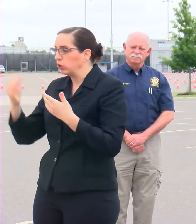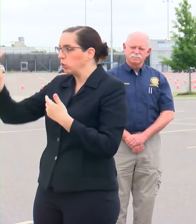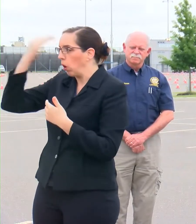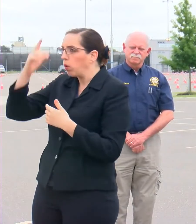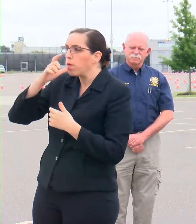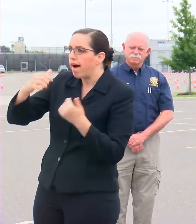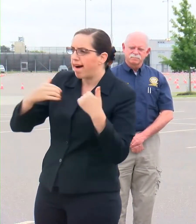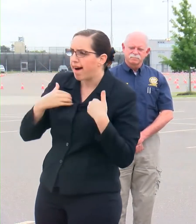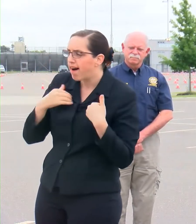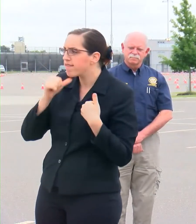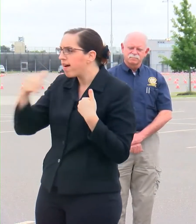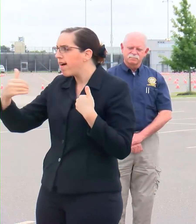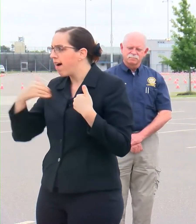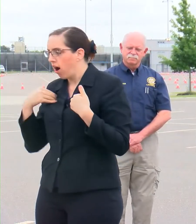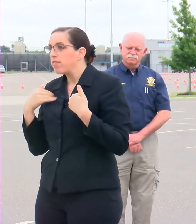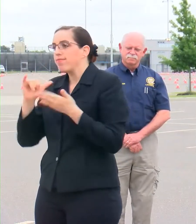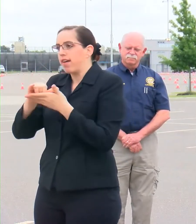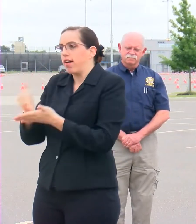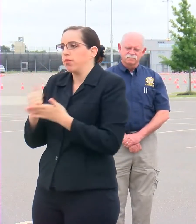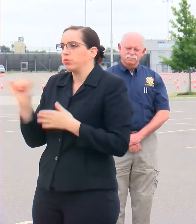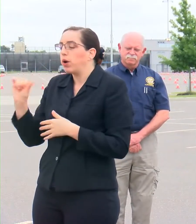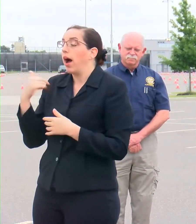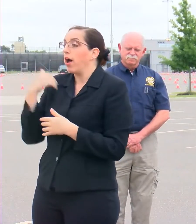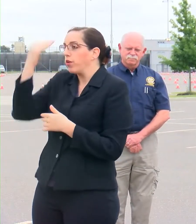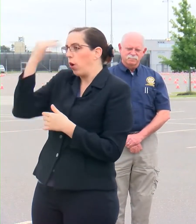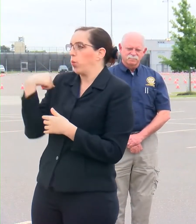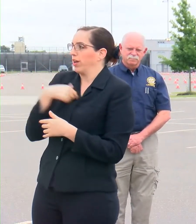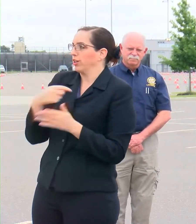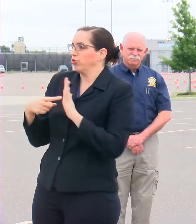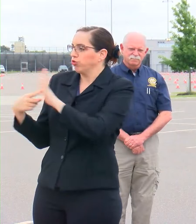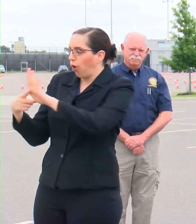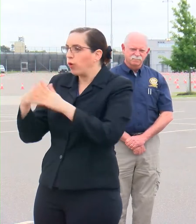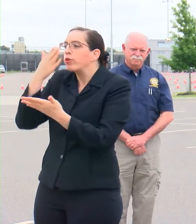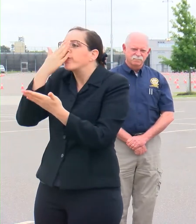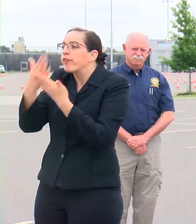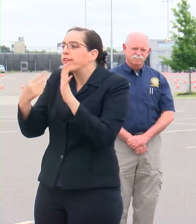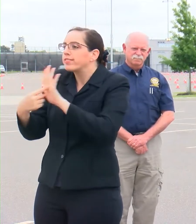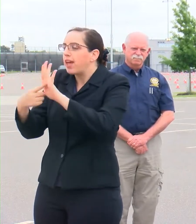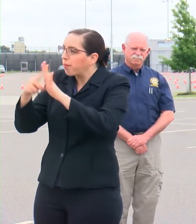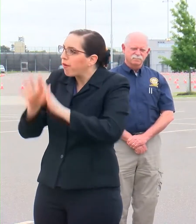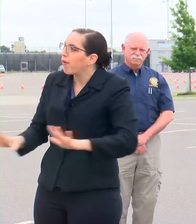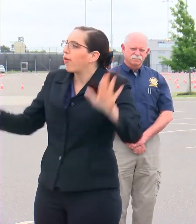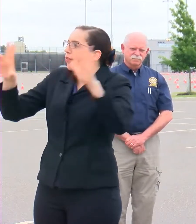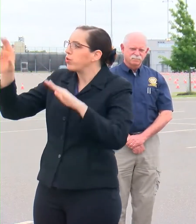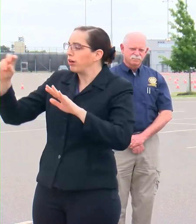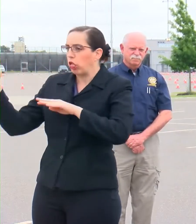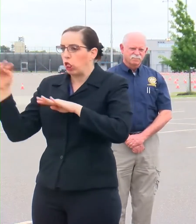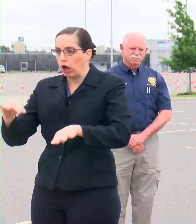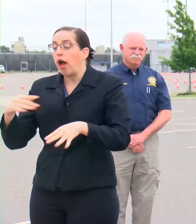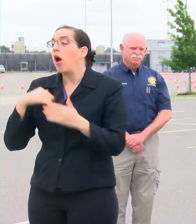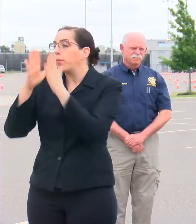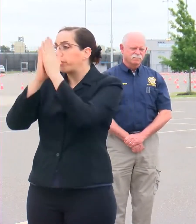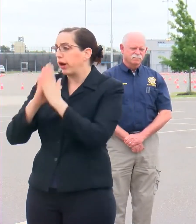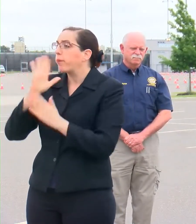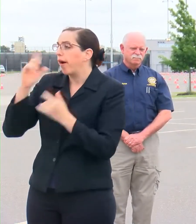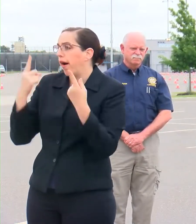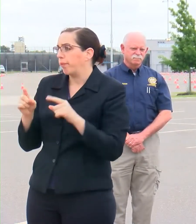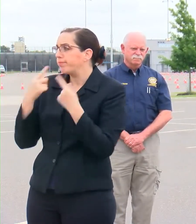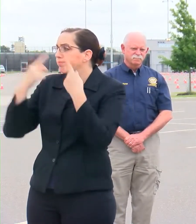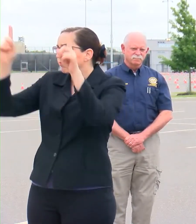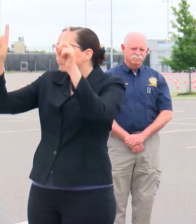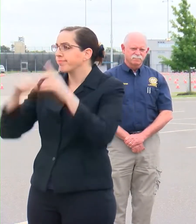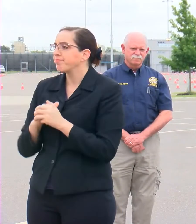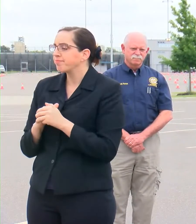I believe that we're on another direction. That's why I said that we can be a model for this nation, and I pray, Mayor, that that will be the case.